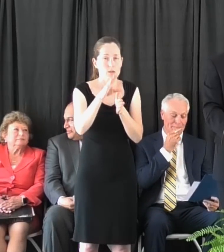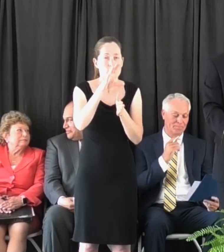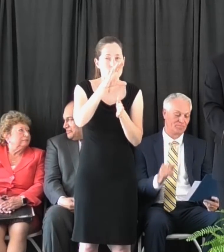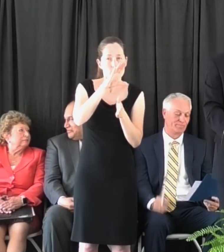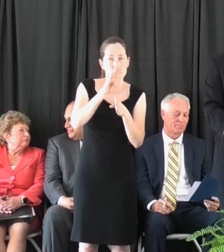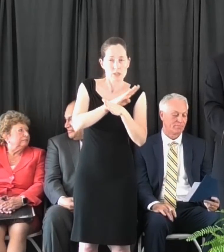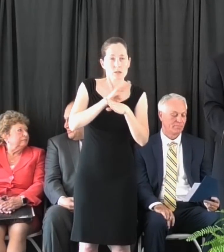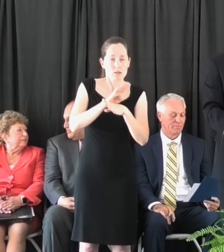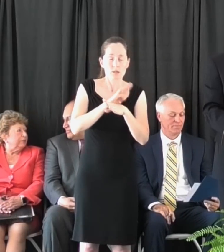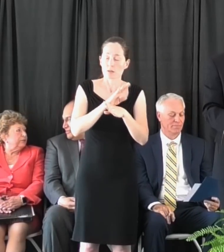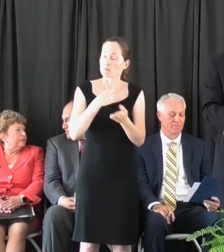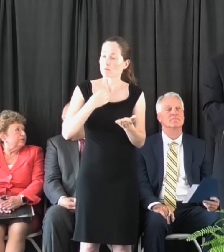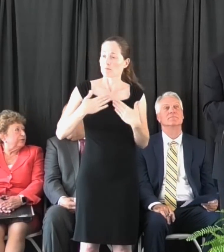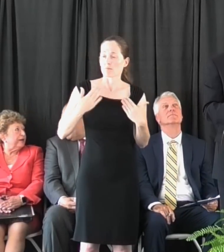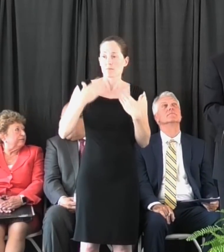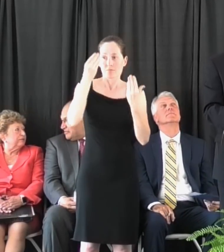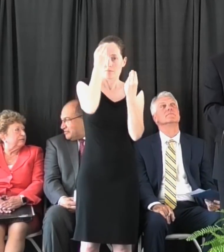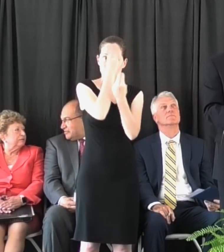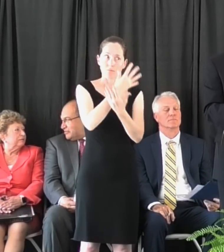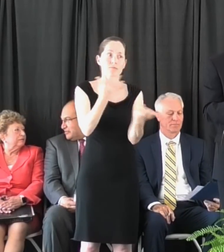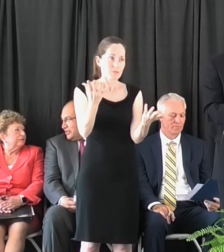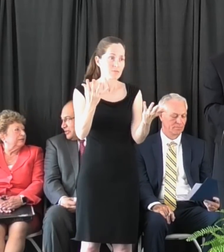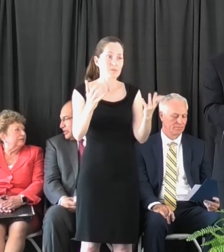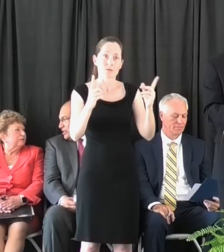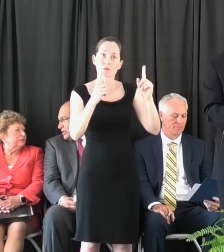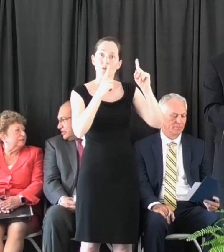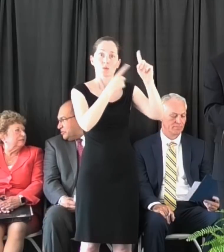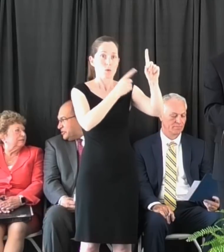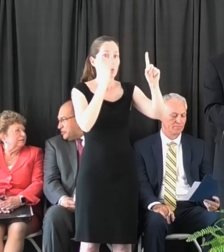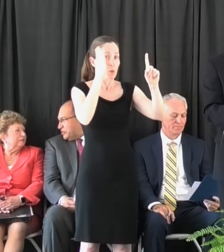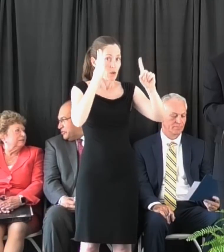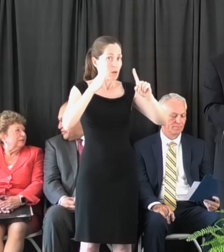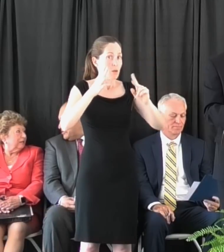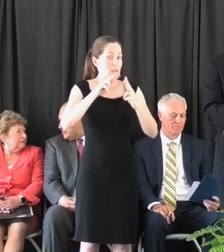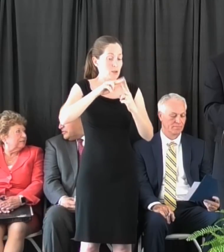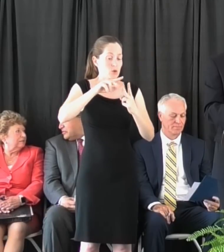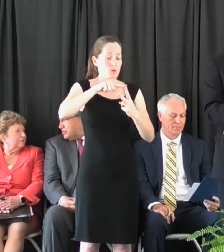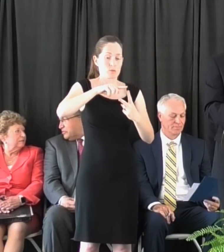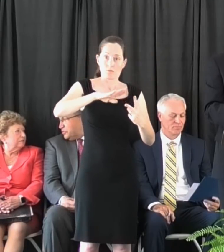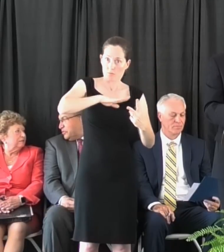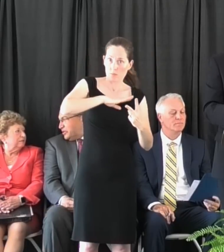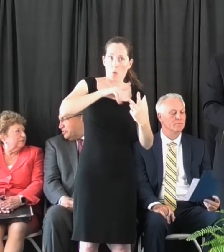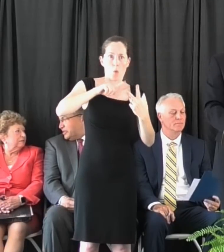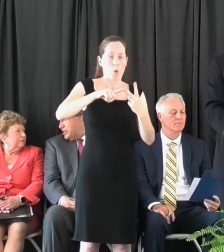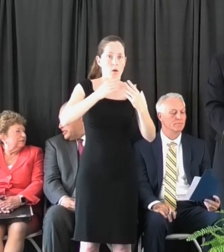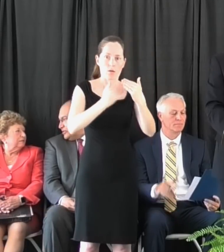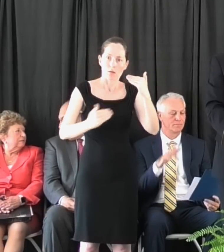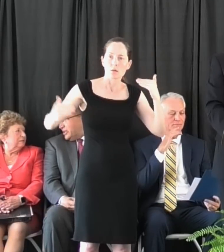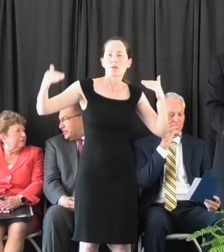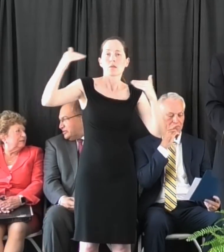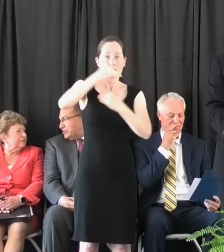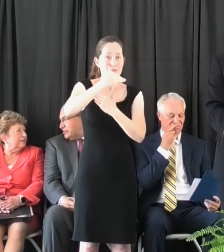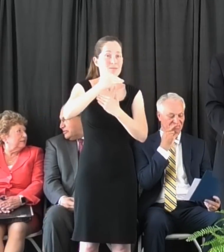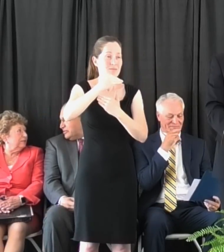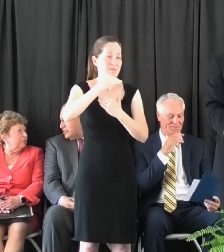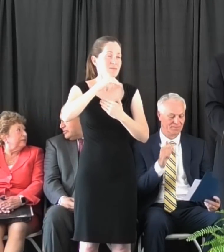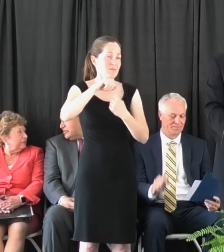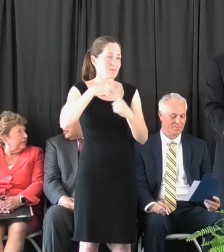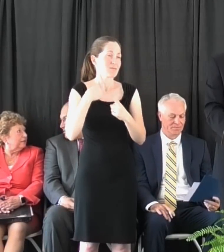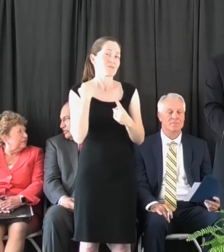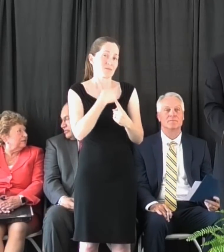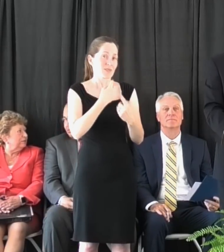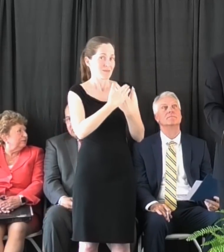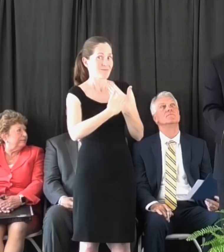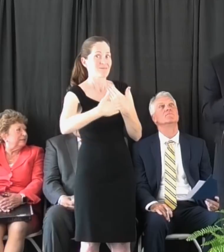here today and let everybody know that those goals will either be met or exceeded as we move forward in the entire construction of the project.